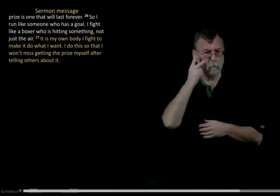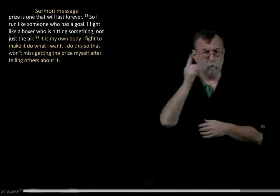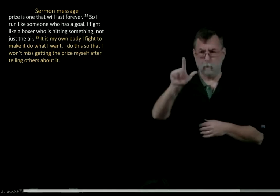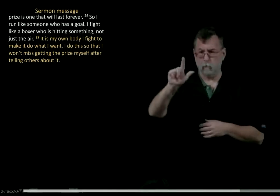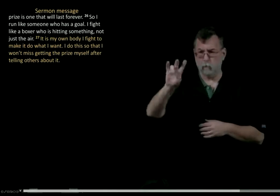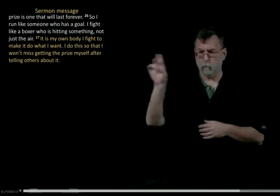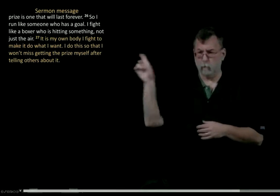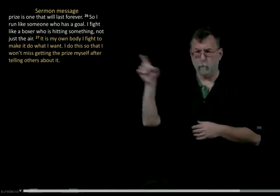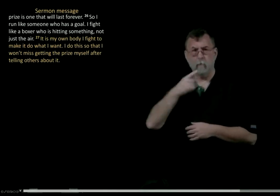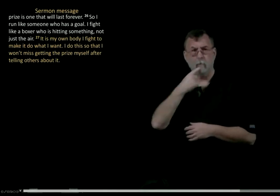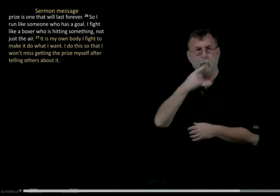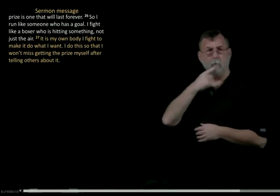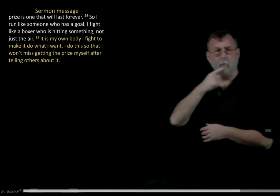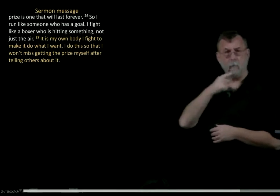Verse 27.